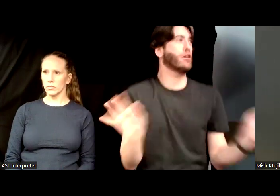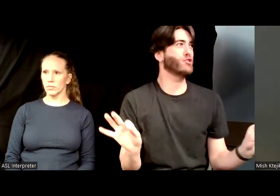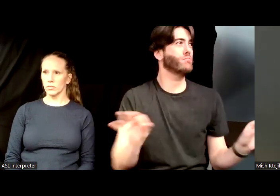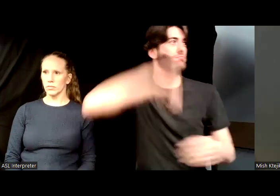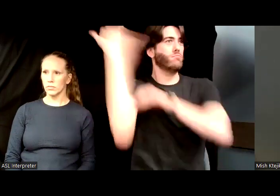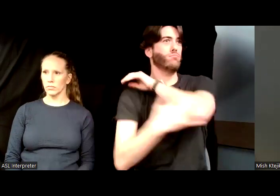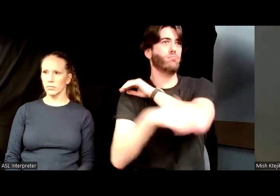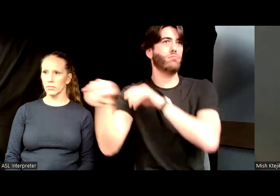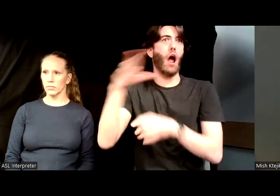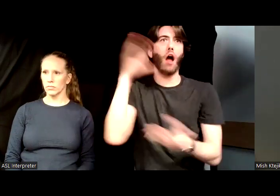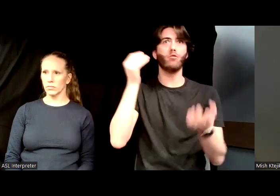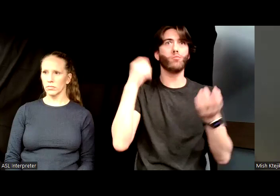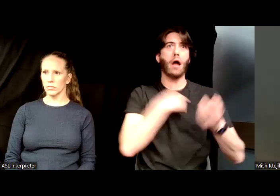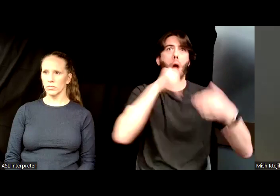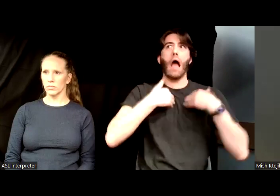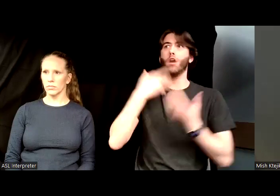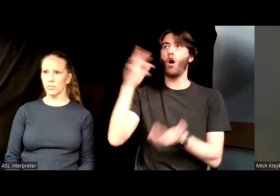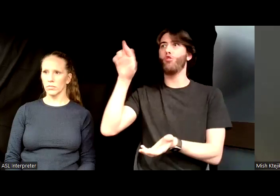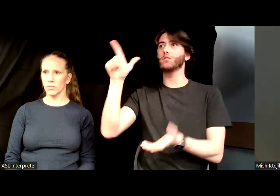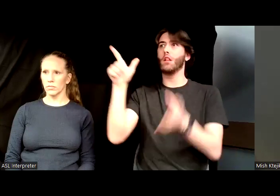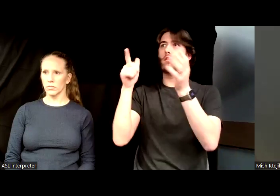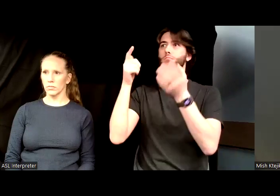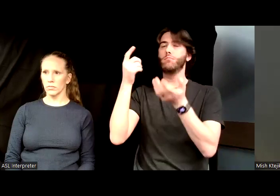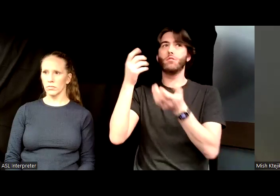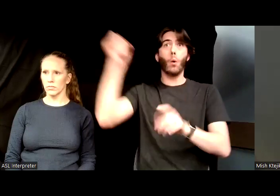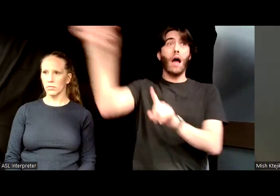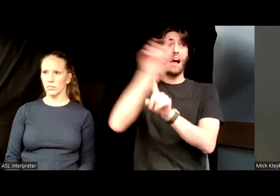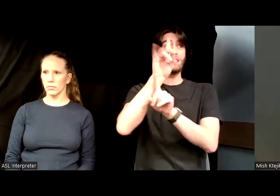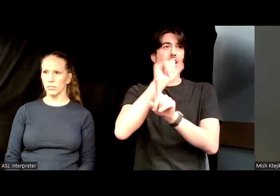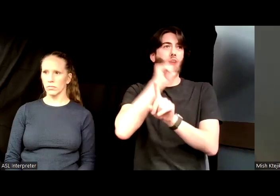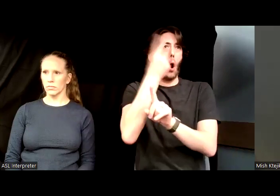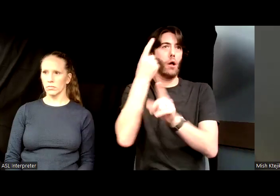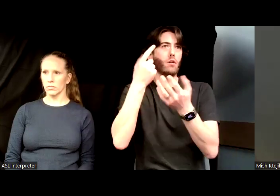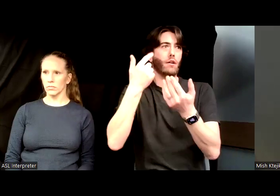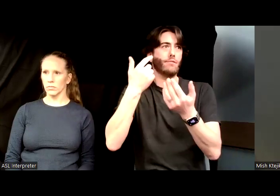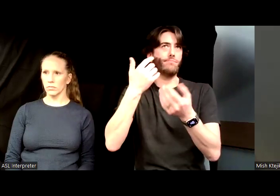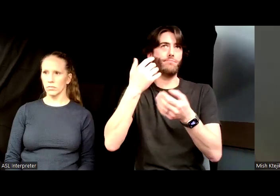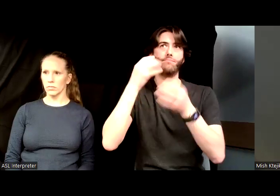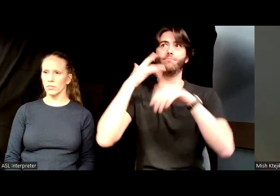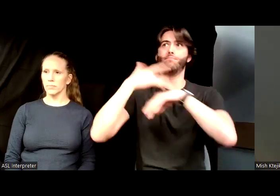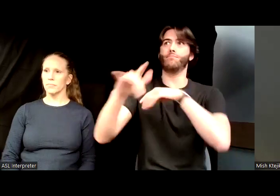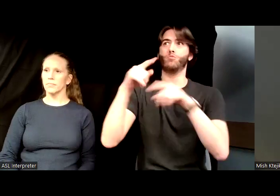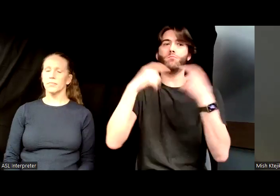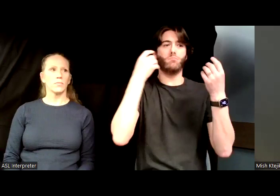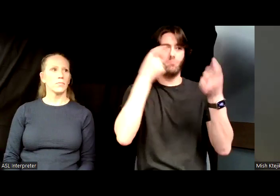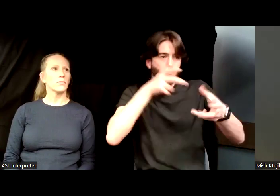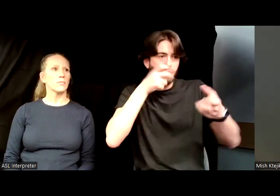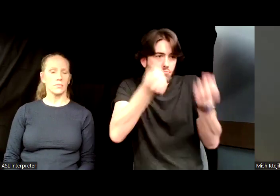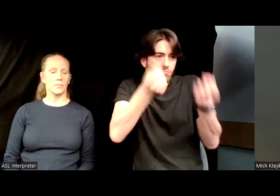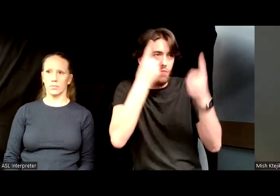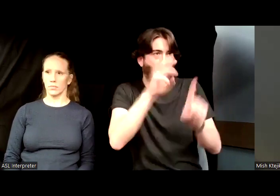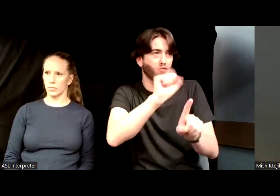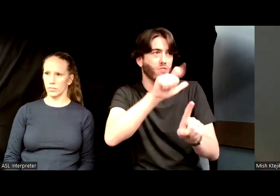Or maybe if there is a deaf person that uses a sign from another country, sign system from another